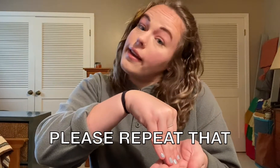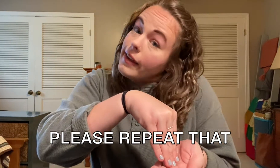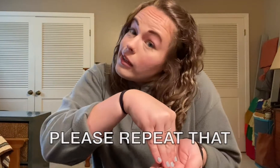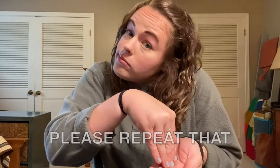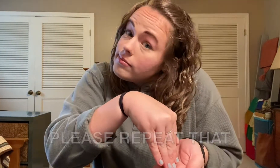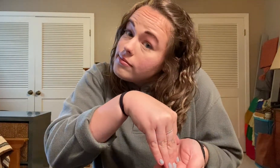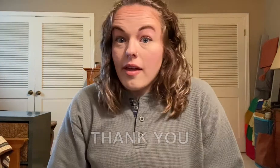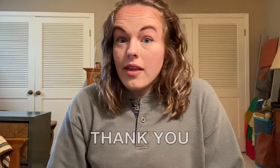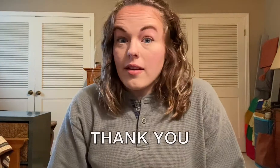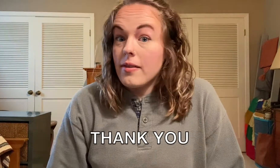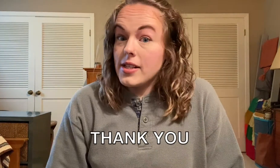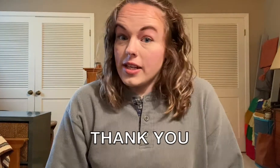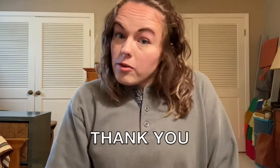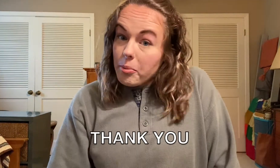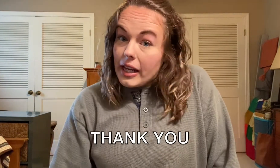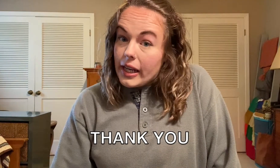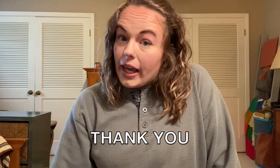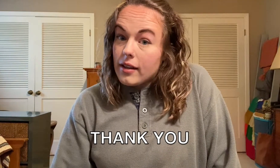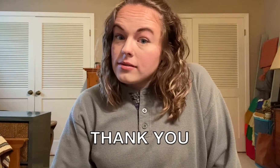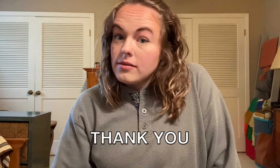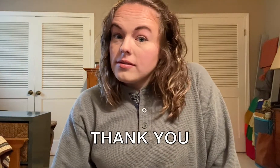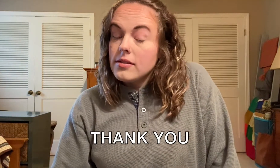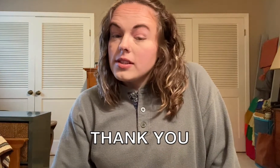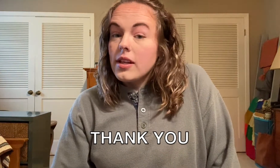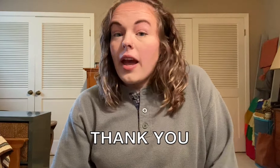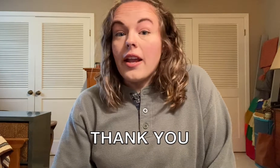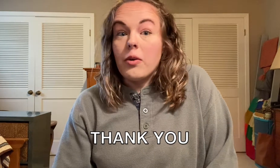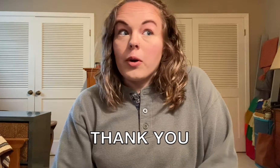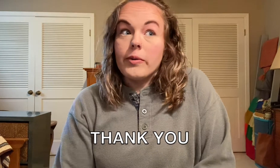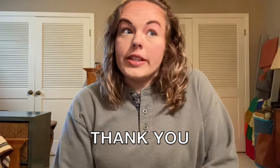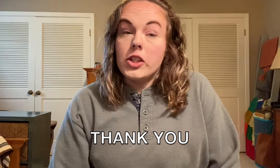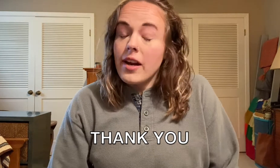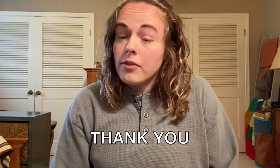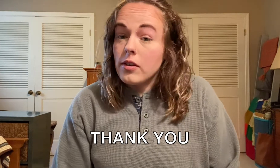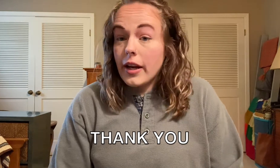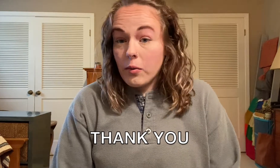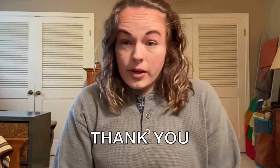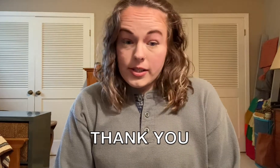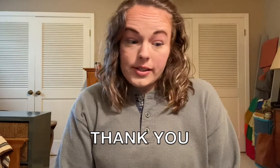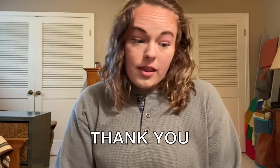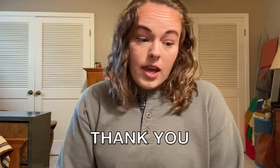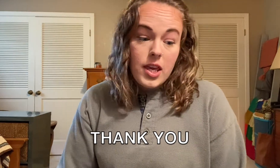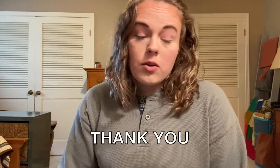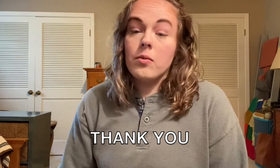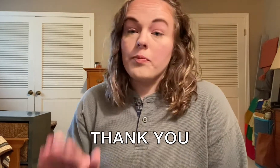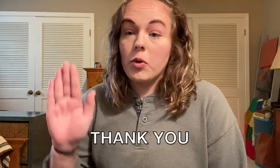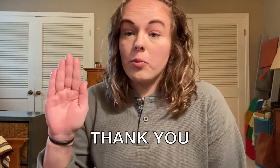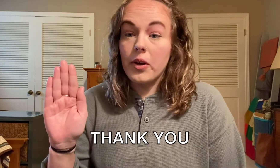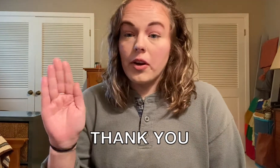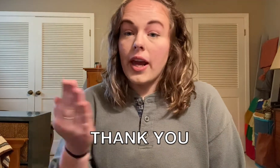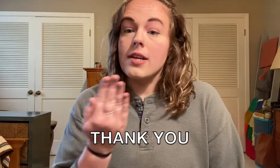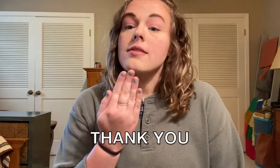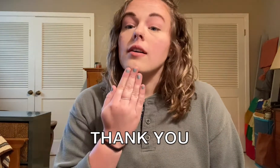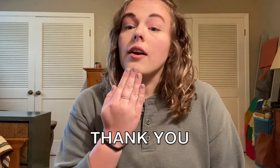again. And then if they did repeat again and you were really grateful and you wanted to say thank you, you would put your hand on your